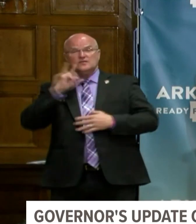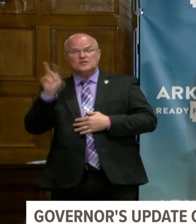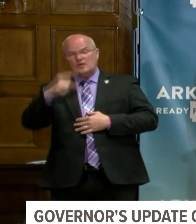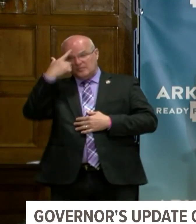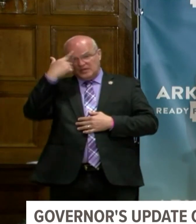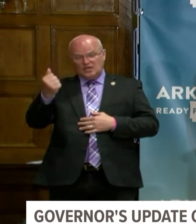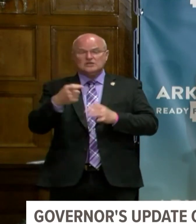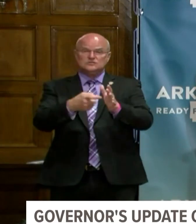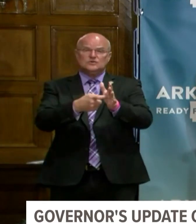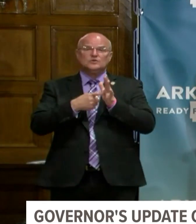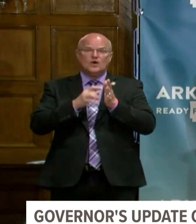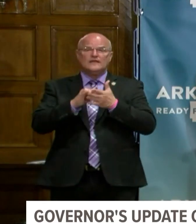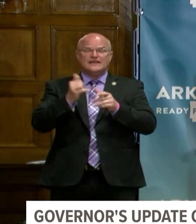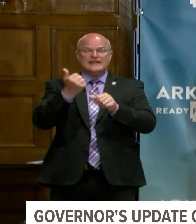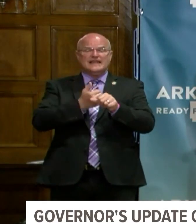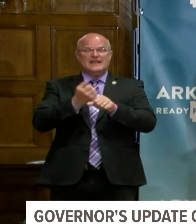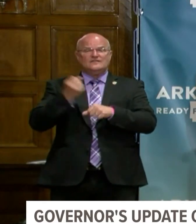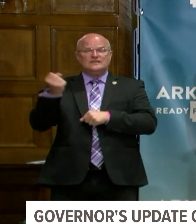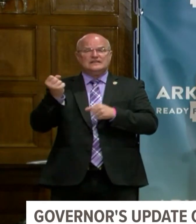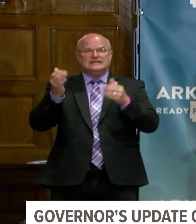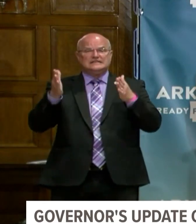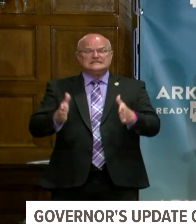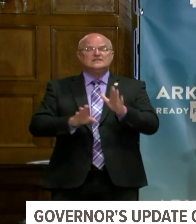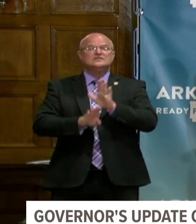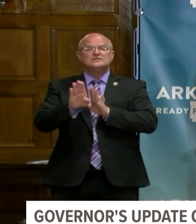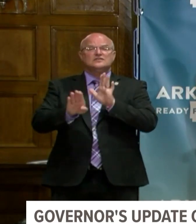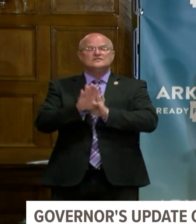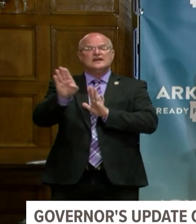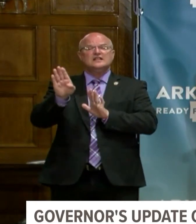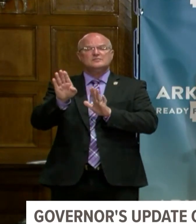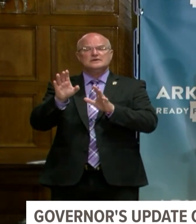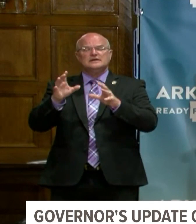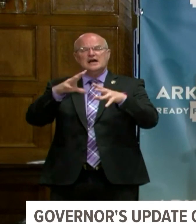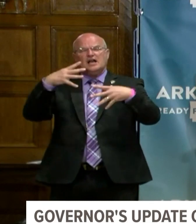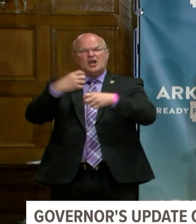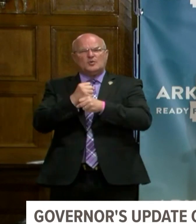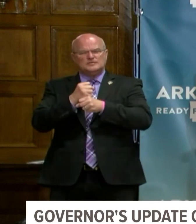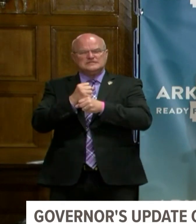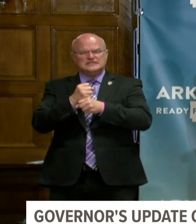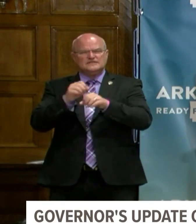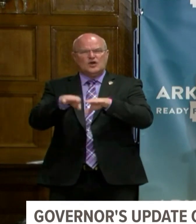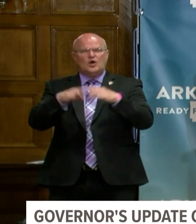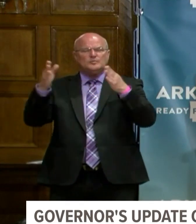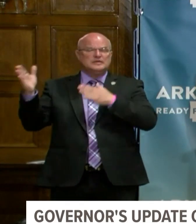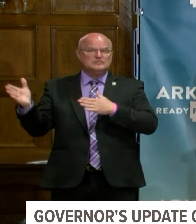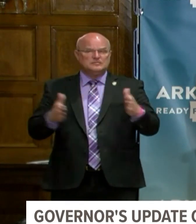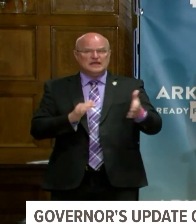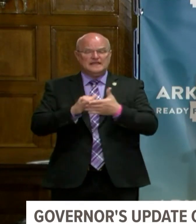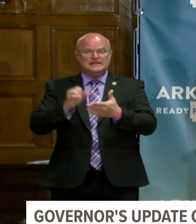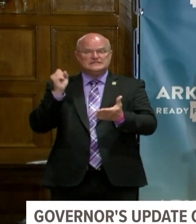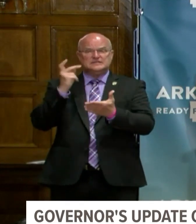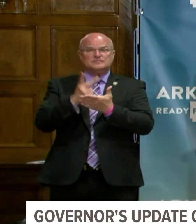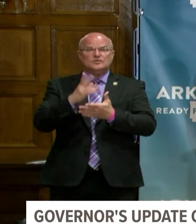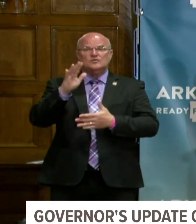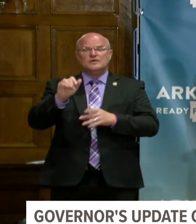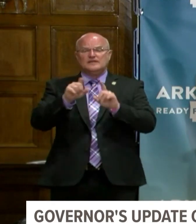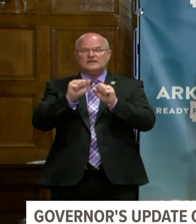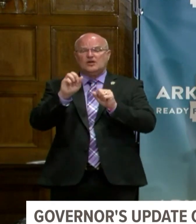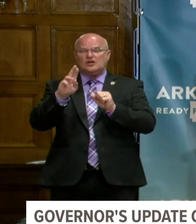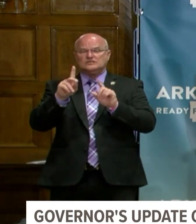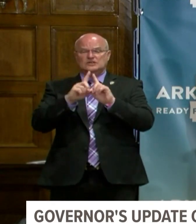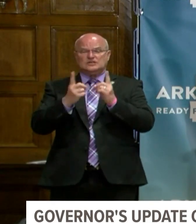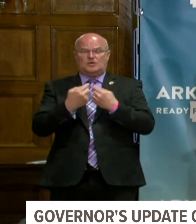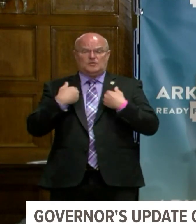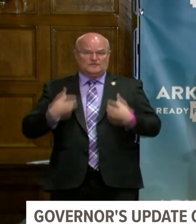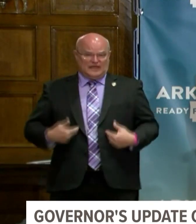directives because it requires that each casino develop a comprehensive reopening plan that is approved by the Arkansas Department of